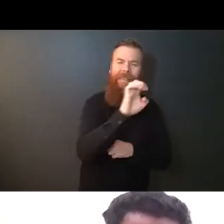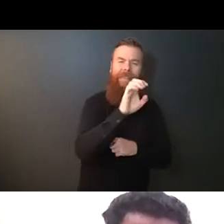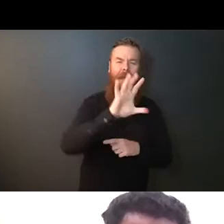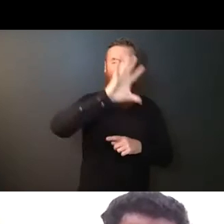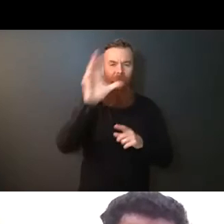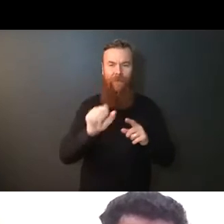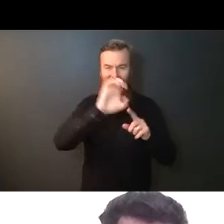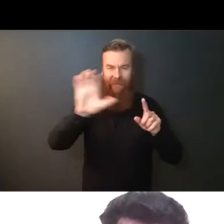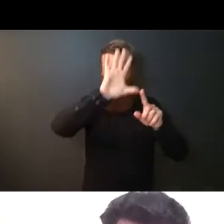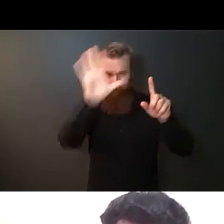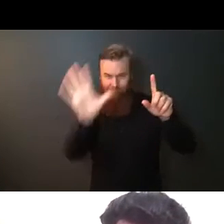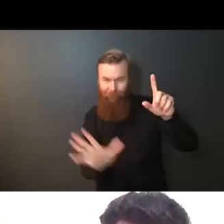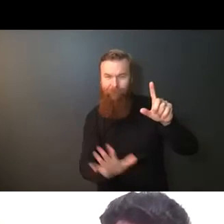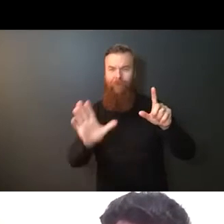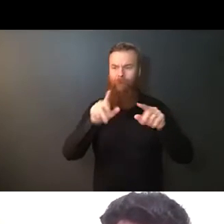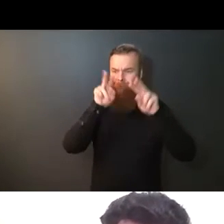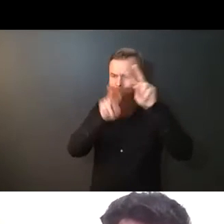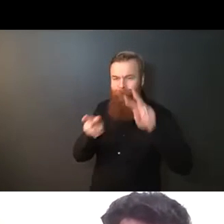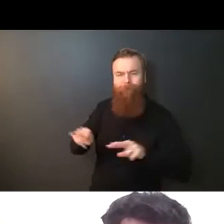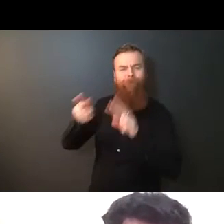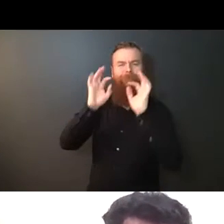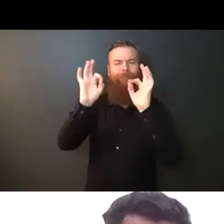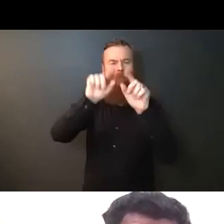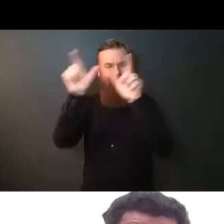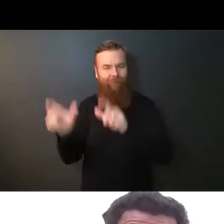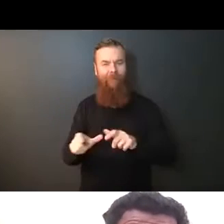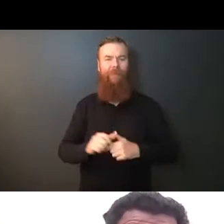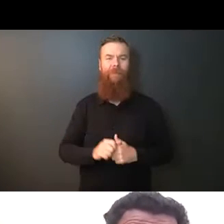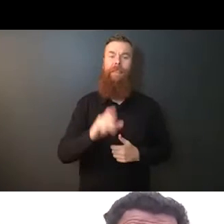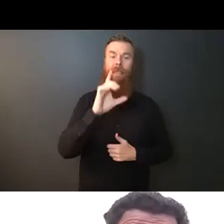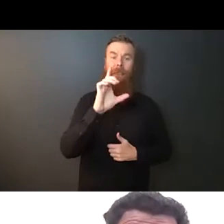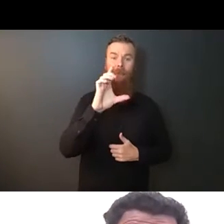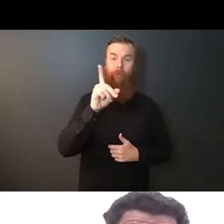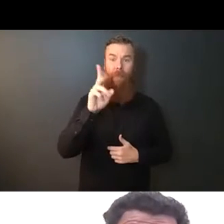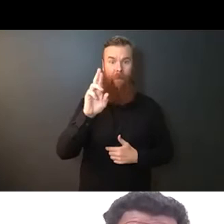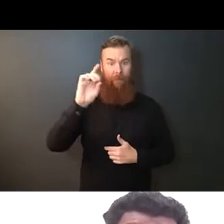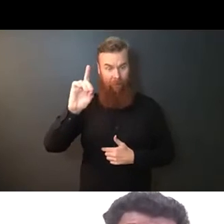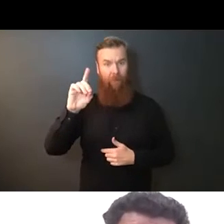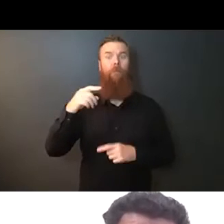has been a training and learning officer,